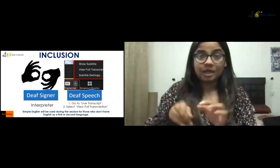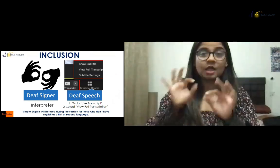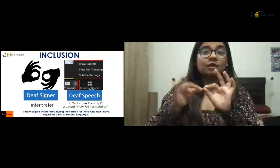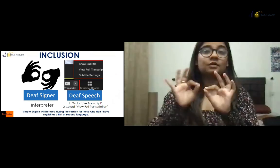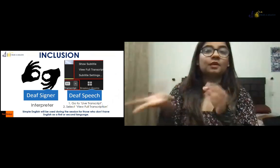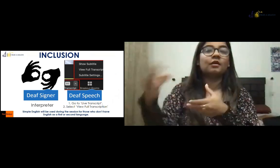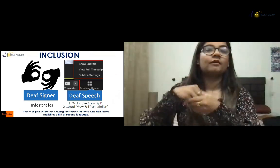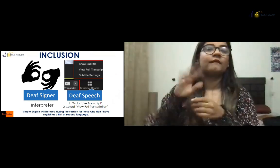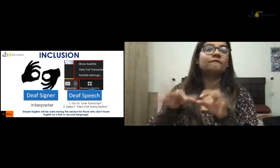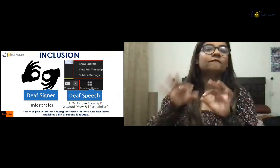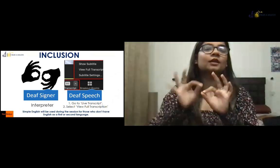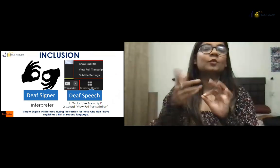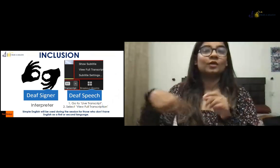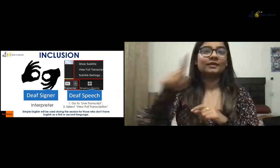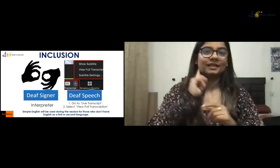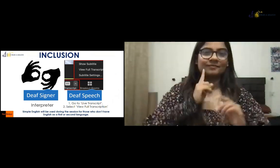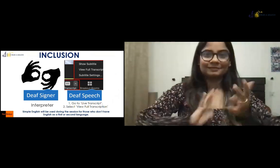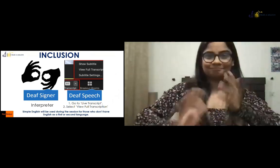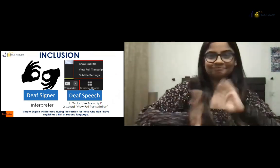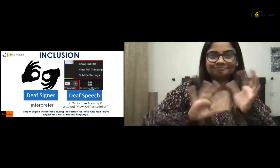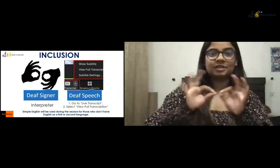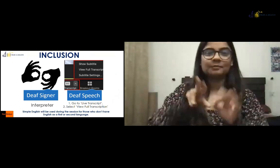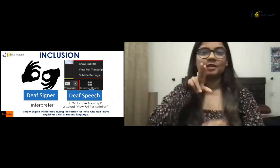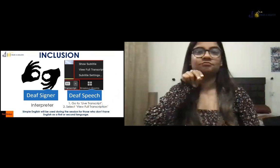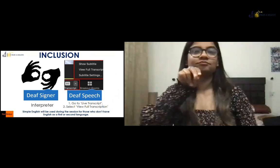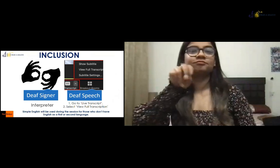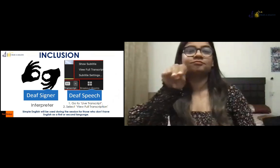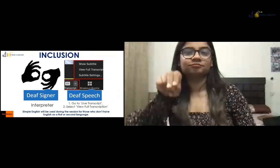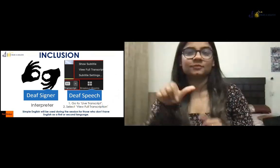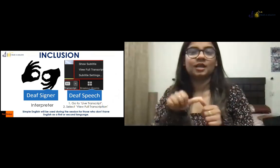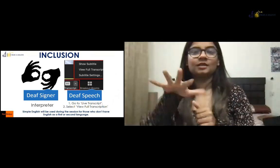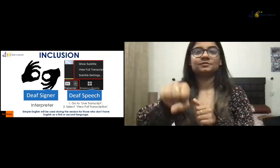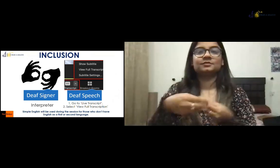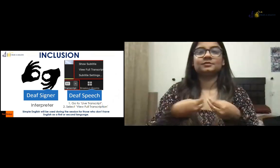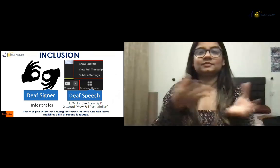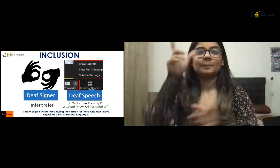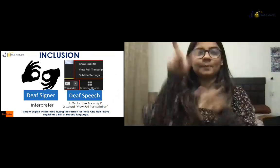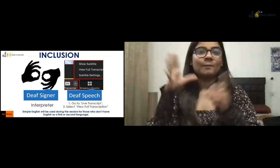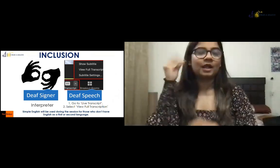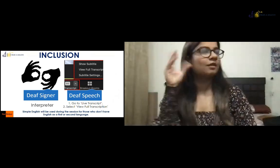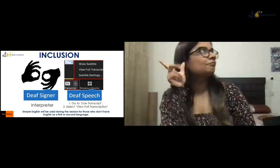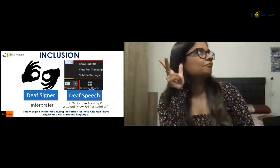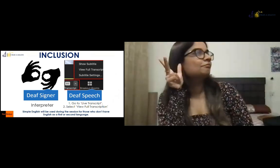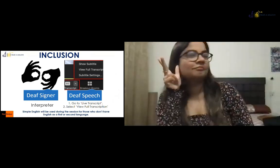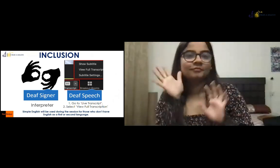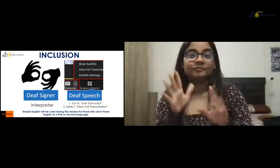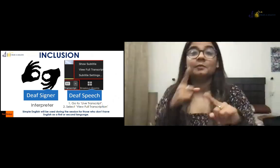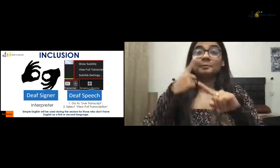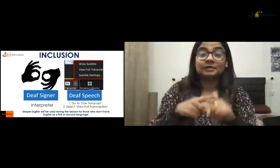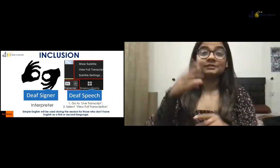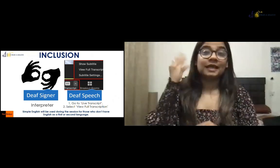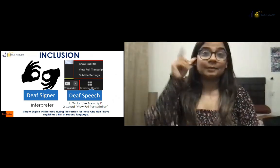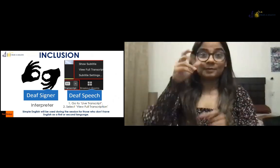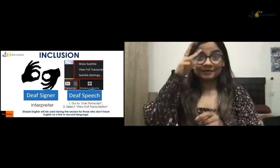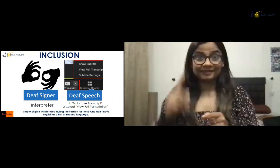So in June we will discuss, and we have all interpreter. So we have deaf signer, and so we have interpreter. Interpreter will provide the